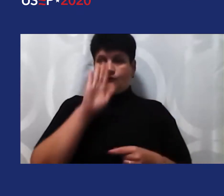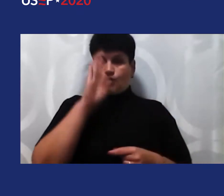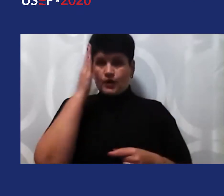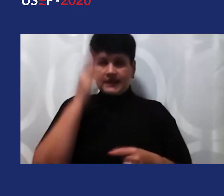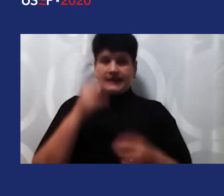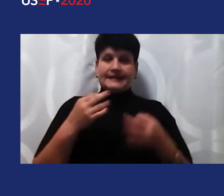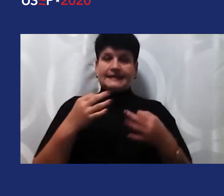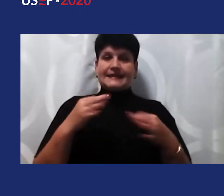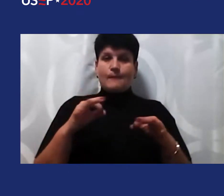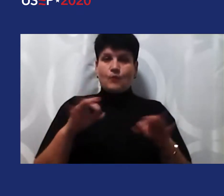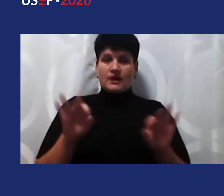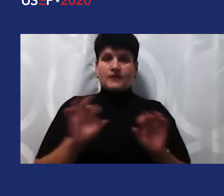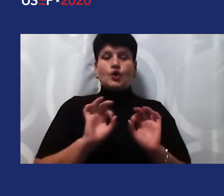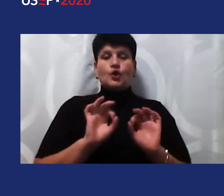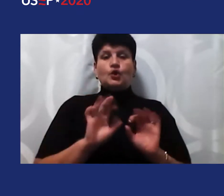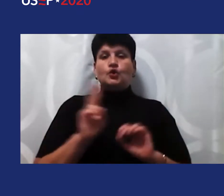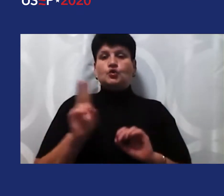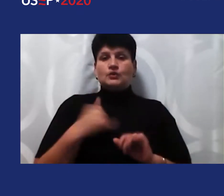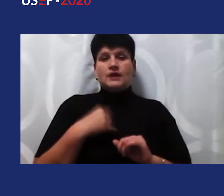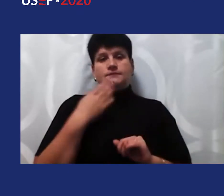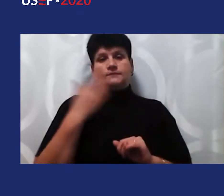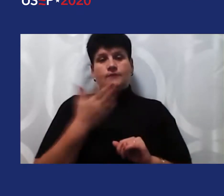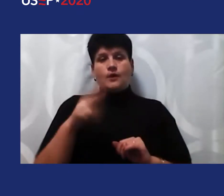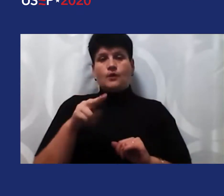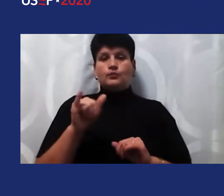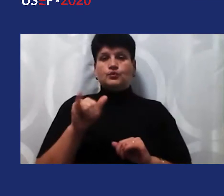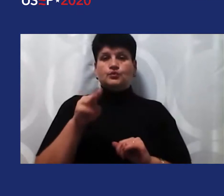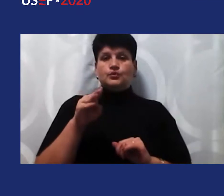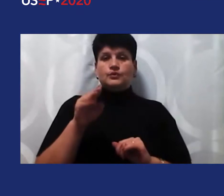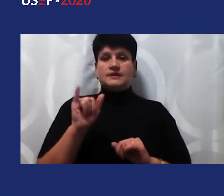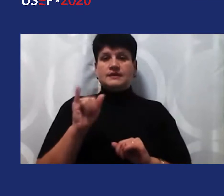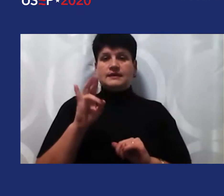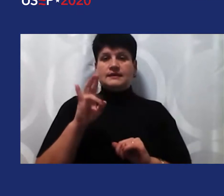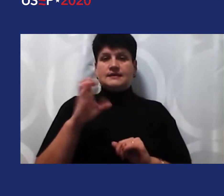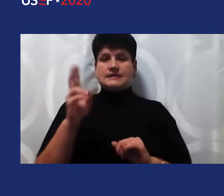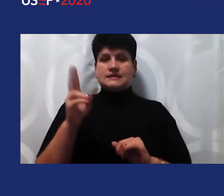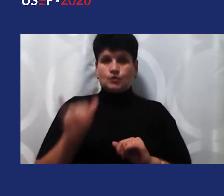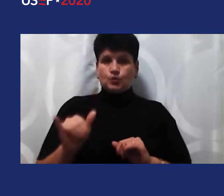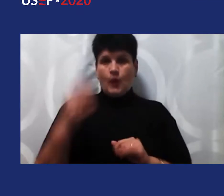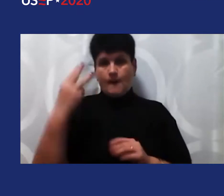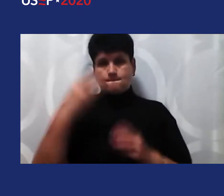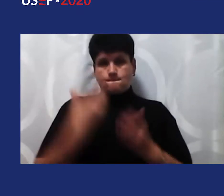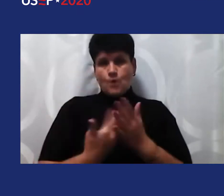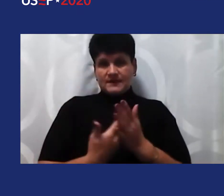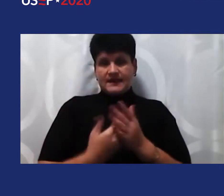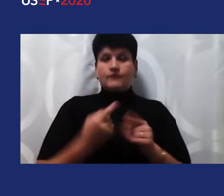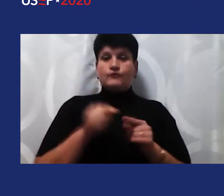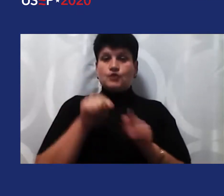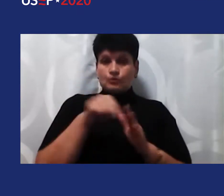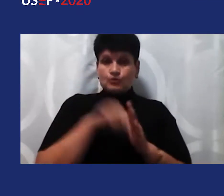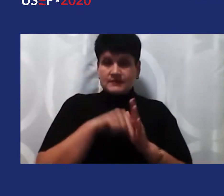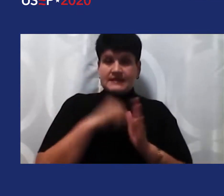democracy, because the critics and the enemies of democracy, those who are proponents of Eurasian